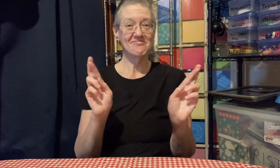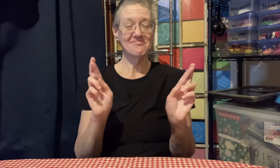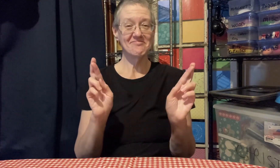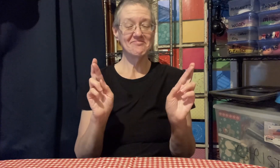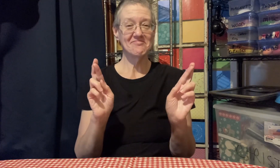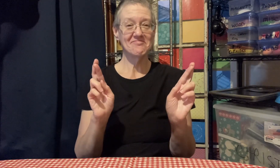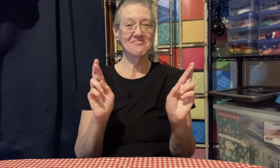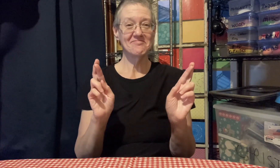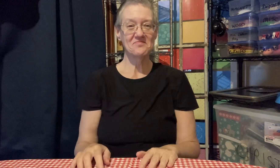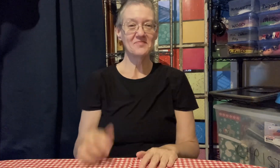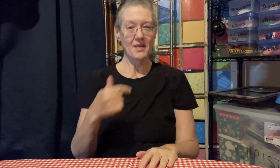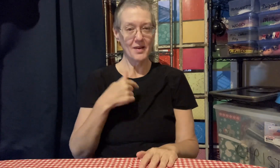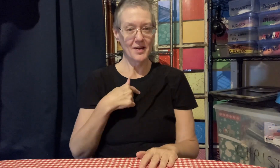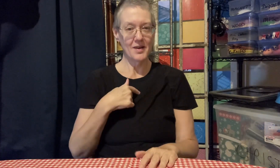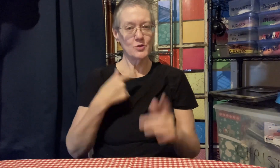And we'll be ready.